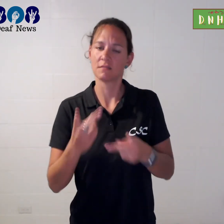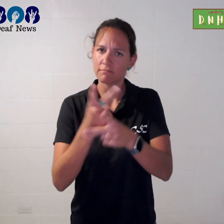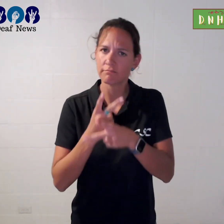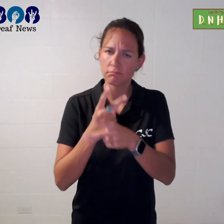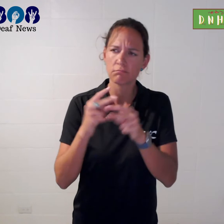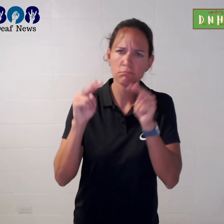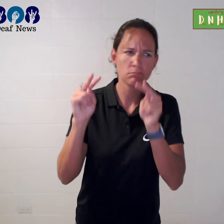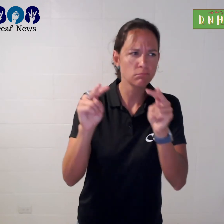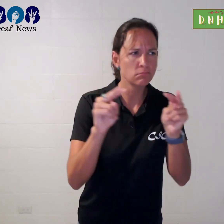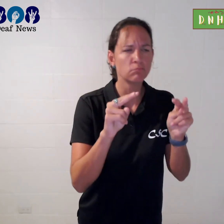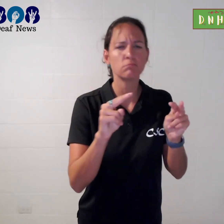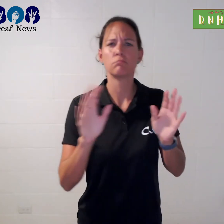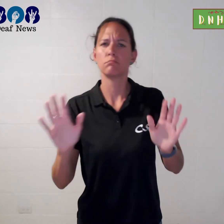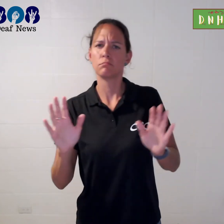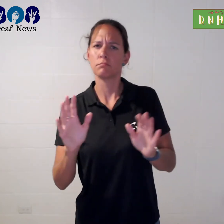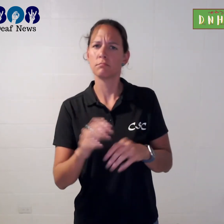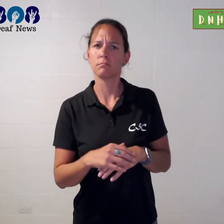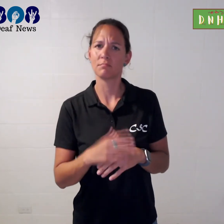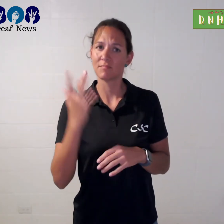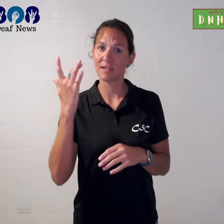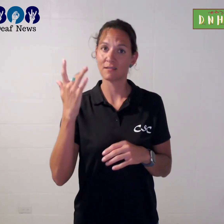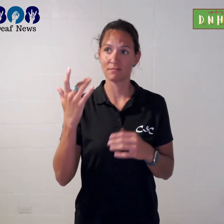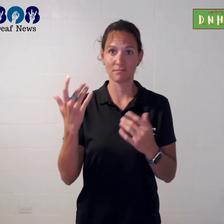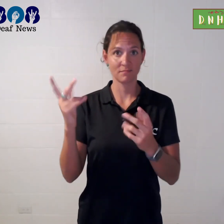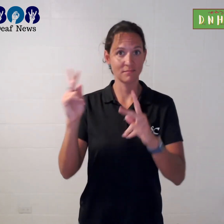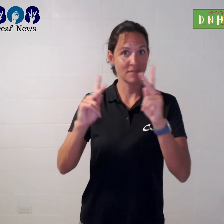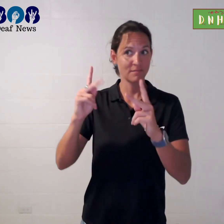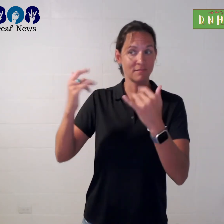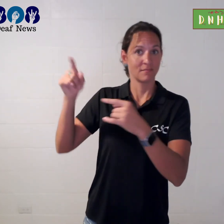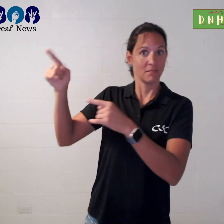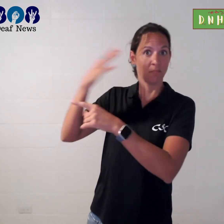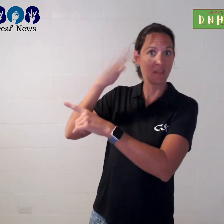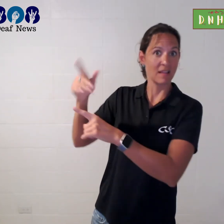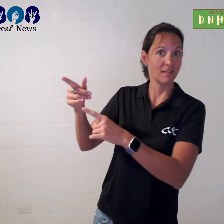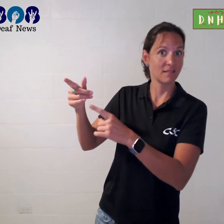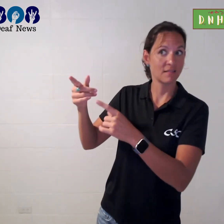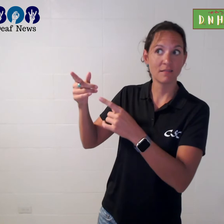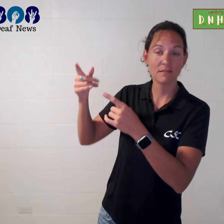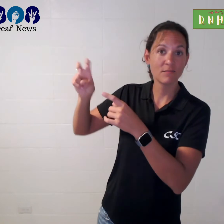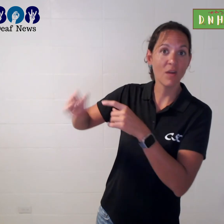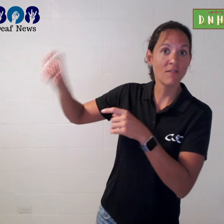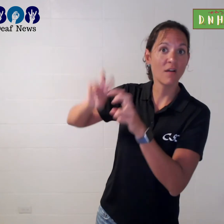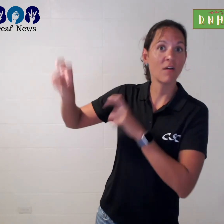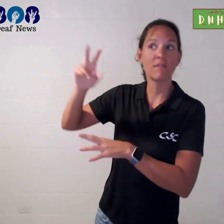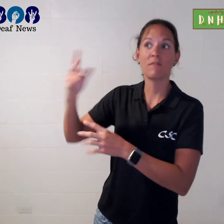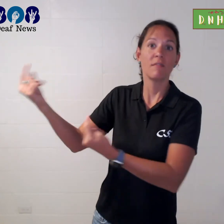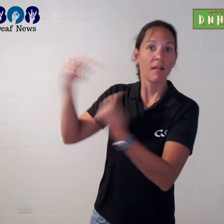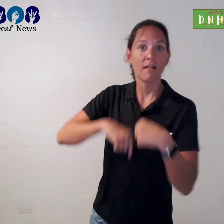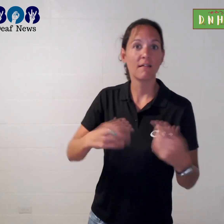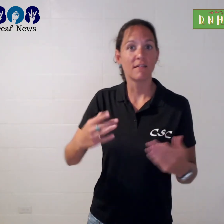of person-to-person transmission, he is urging residents to be cautious and remain